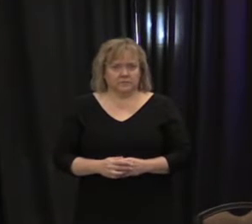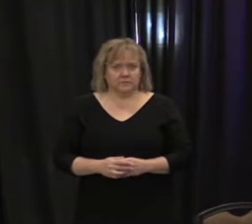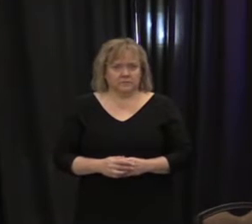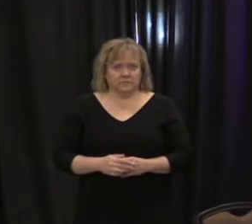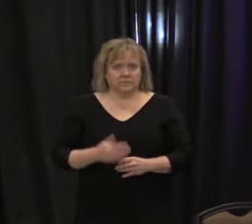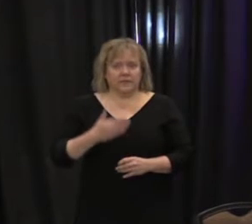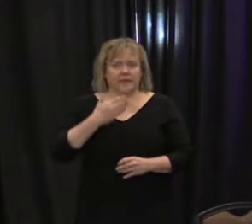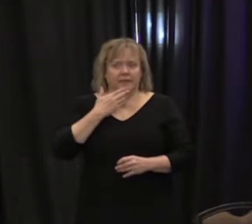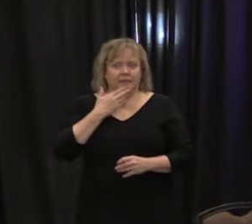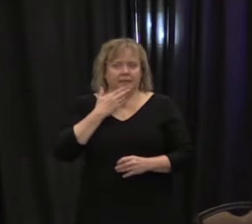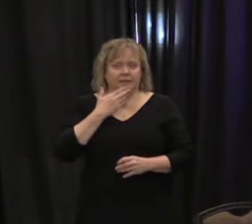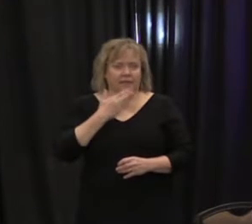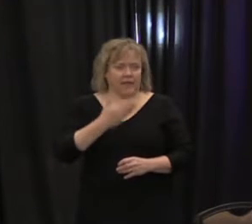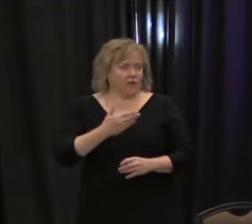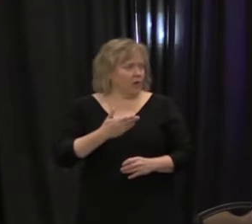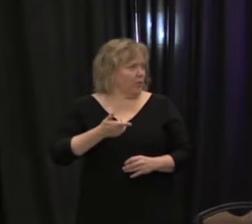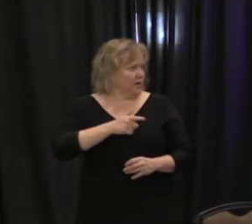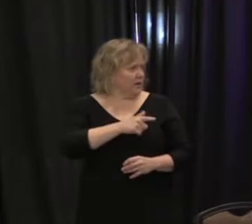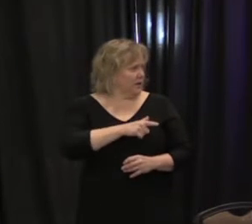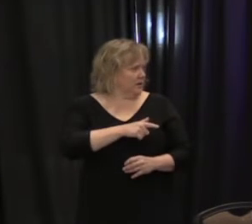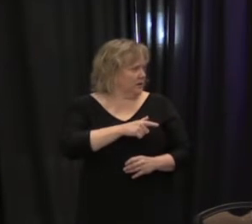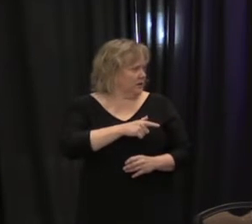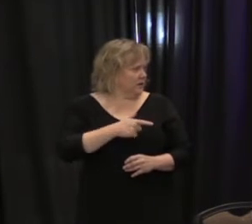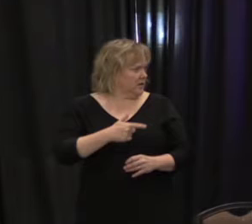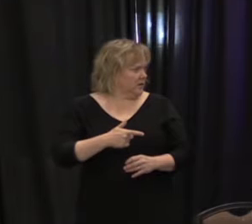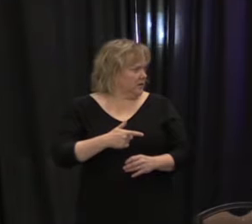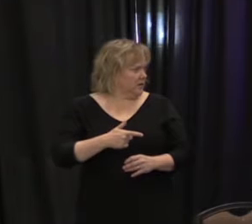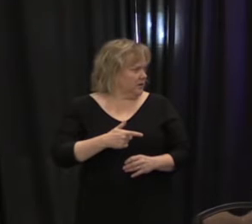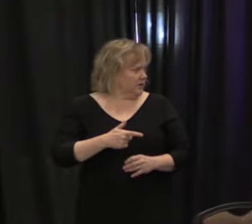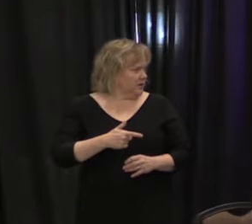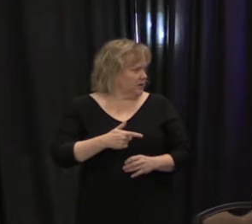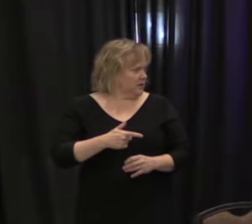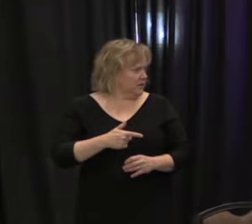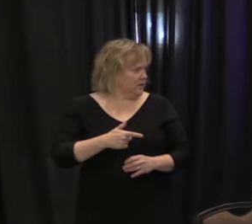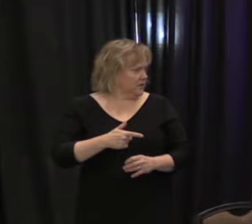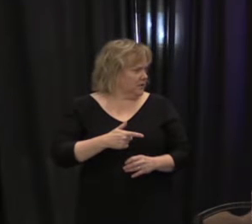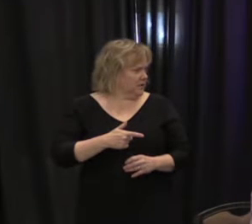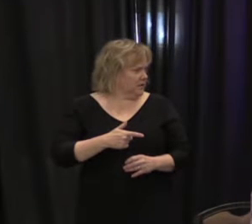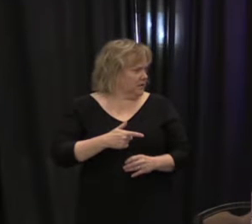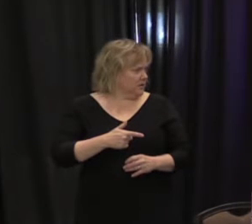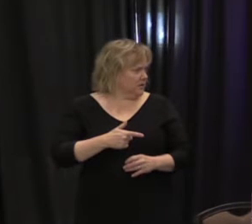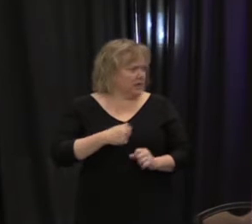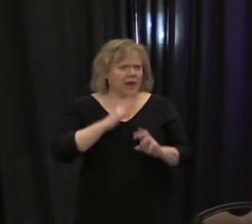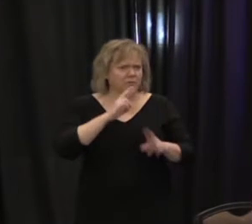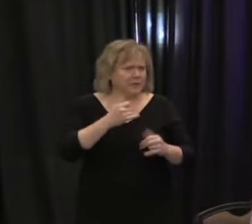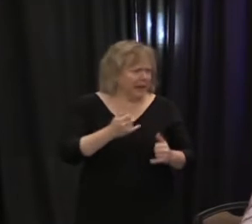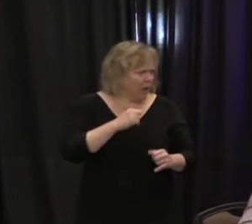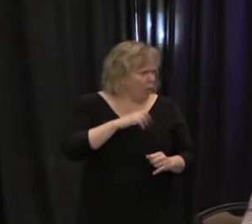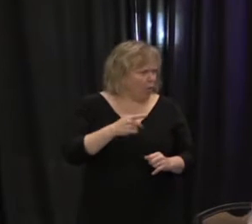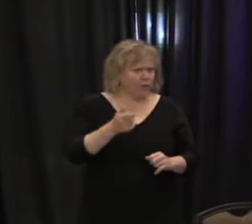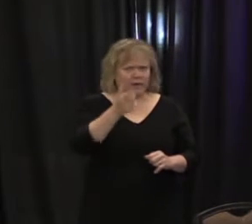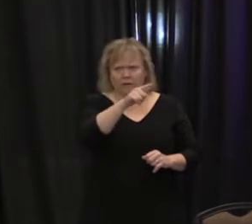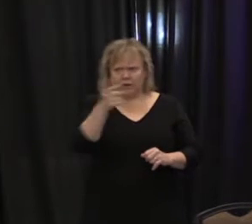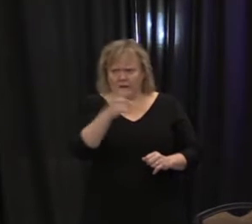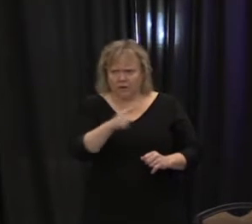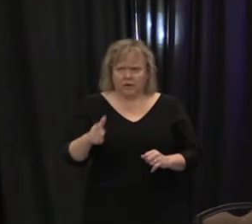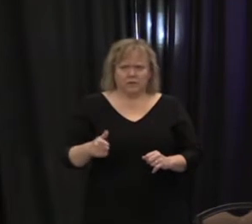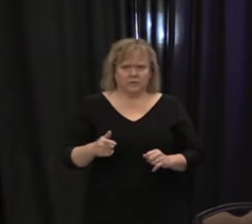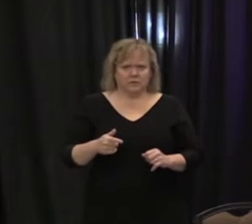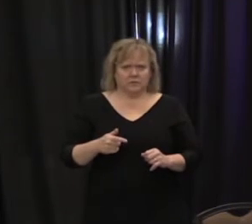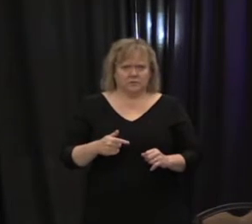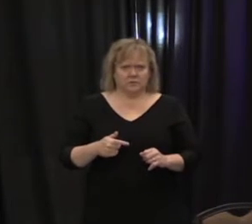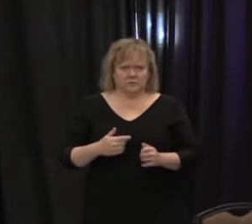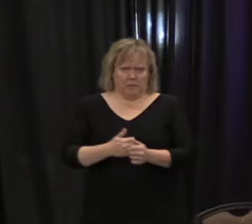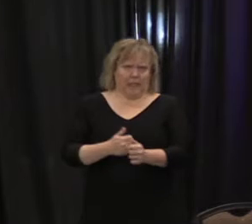Thank you so much. Are we taking stacks or is that? Are we taking stacks or is that? Should I just respond to that question? Oh, yes. Okay. Yes. Thank